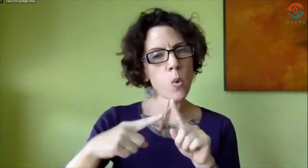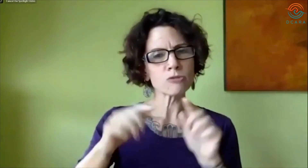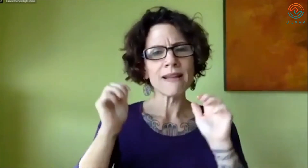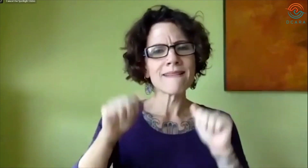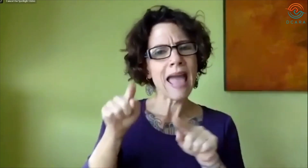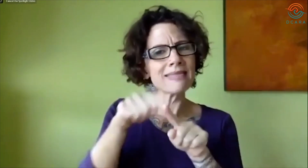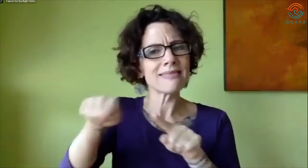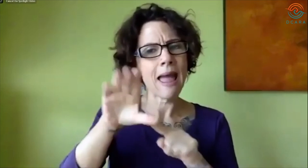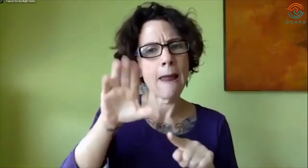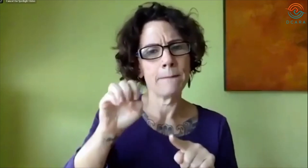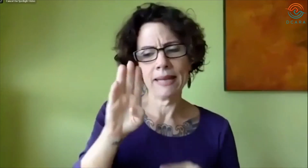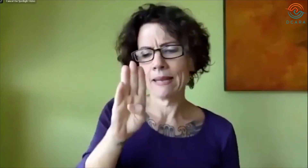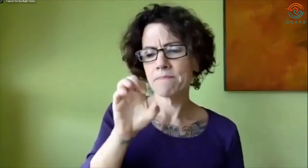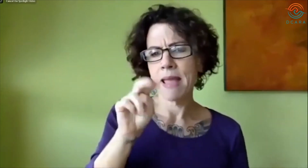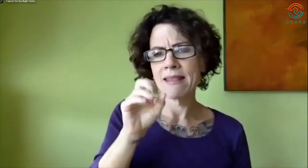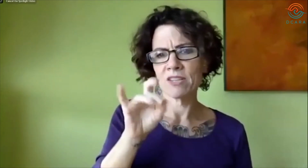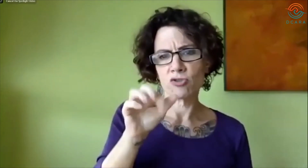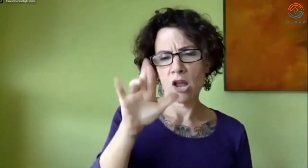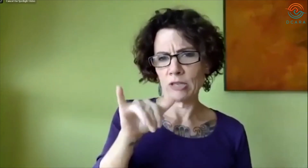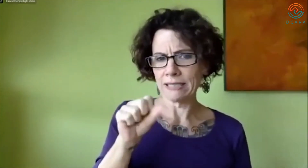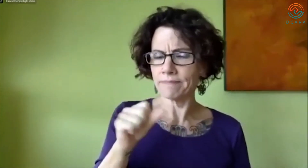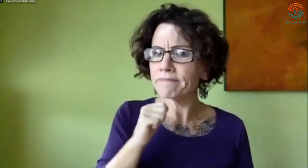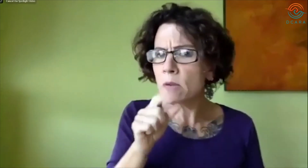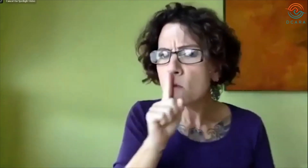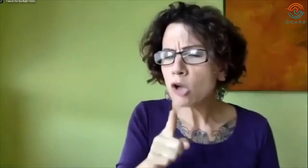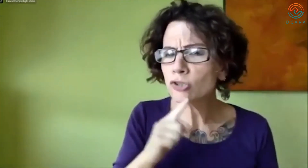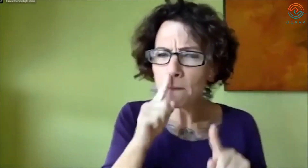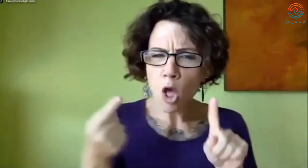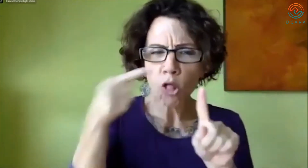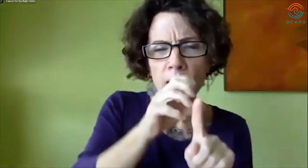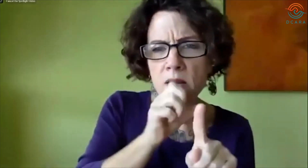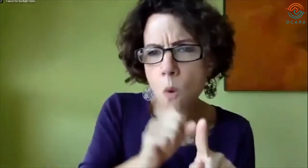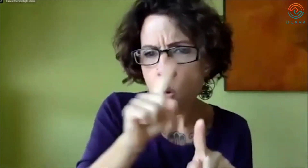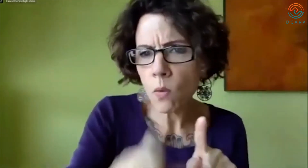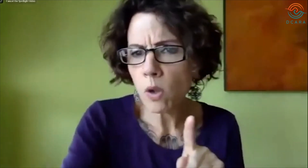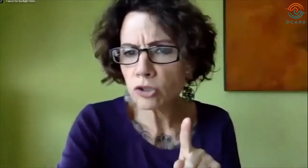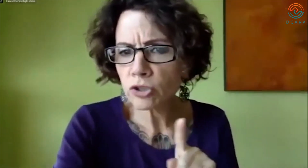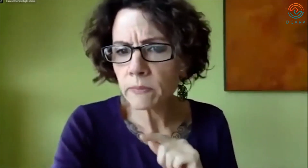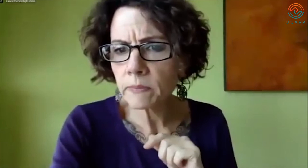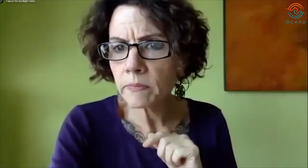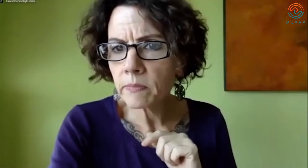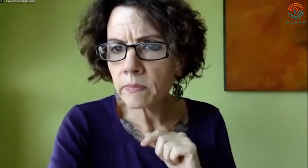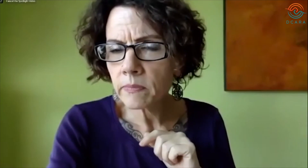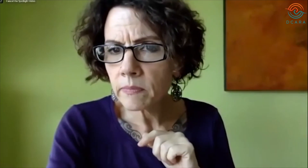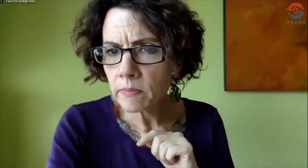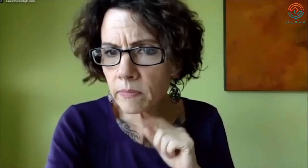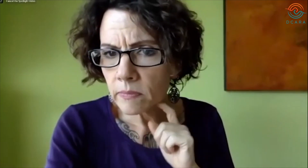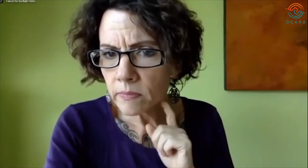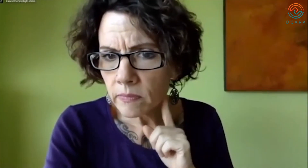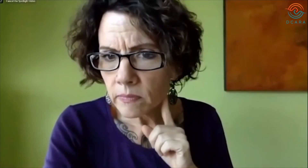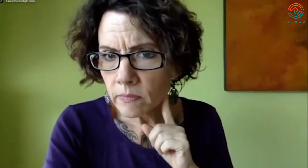Another question. Can they be beneficiaries? I'm not sure. Let me go back to the old